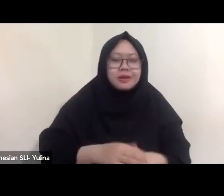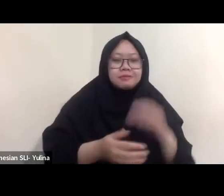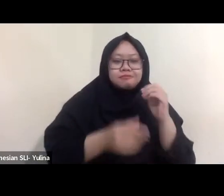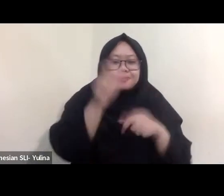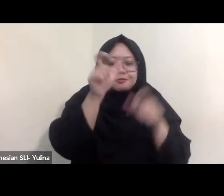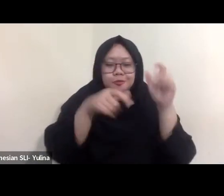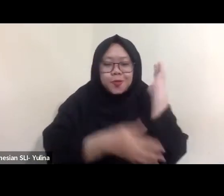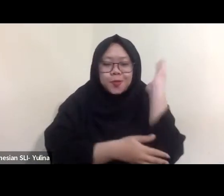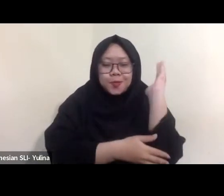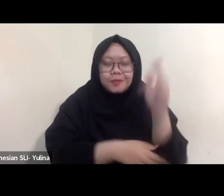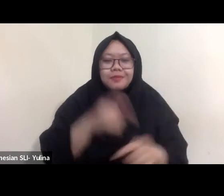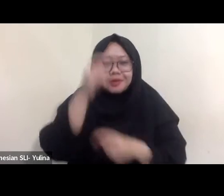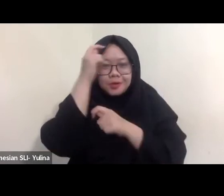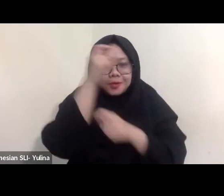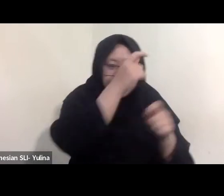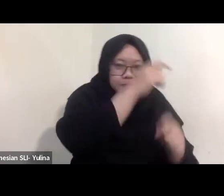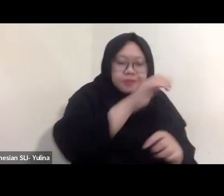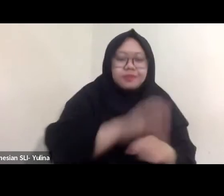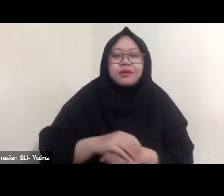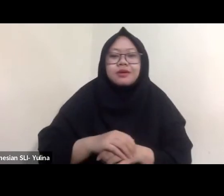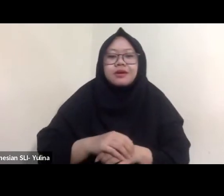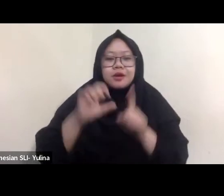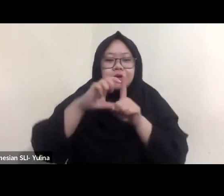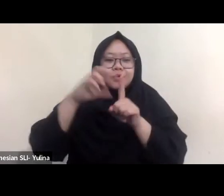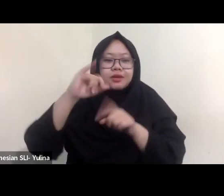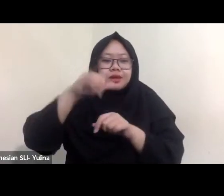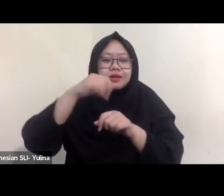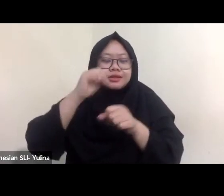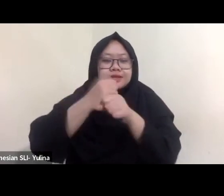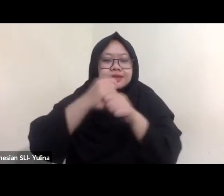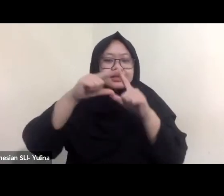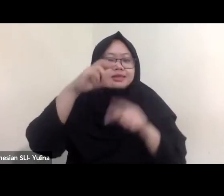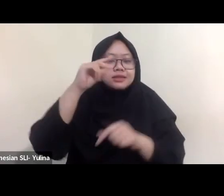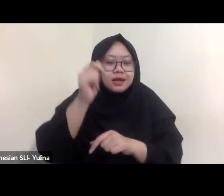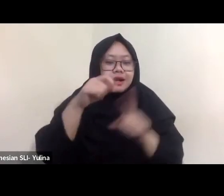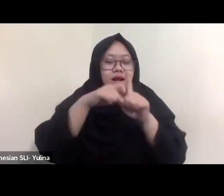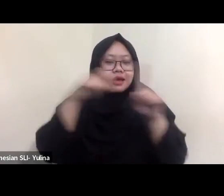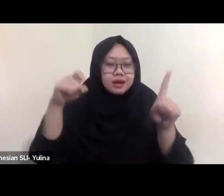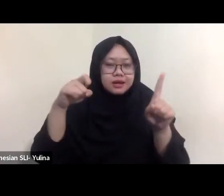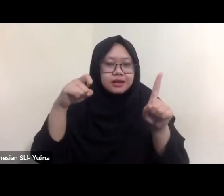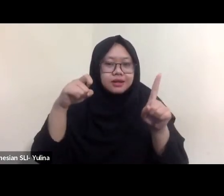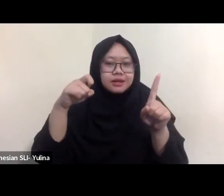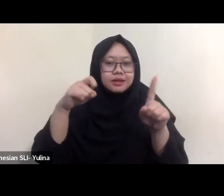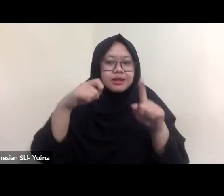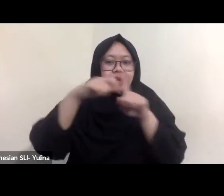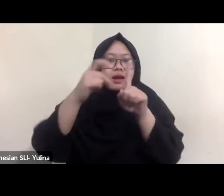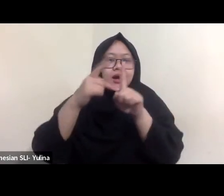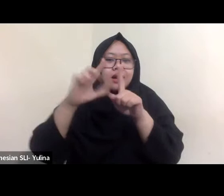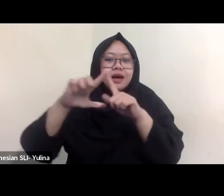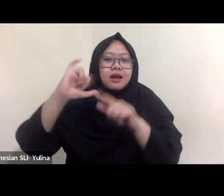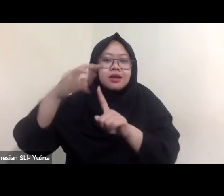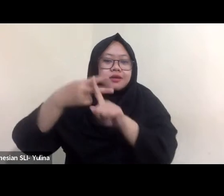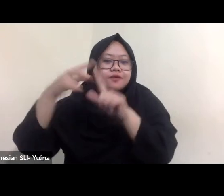Dr. Jigar Joga Khalifa, and Mr. Rene Raya,